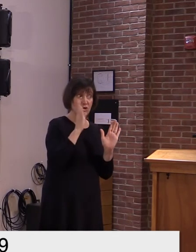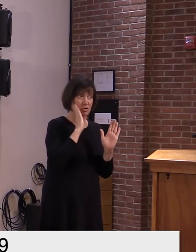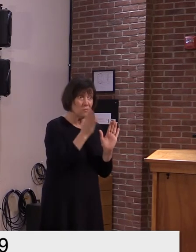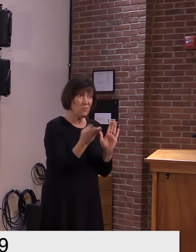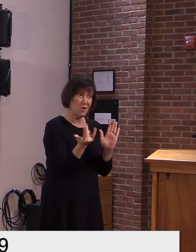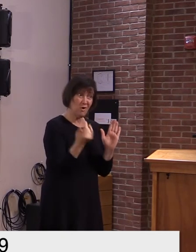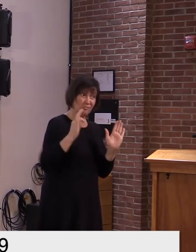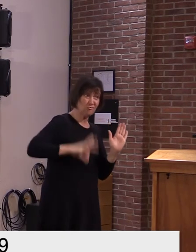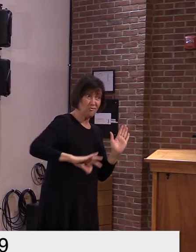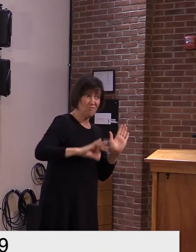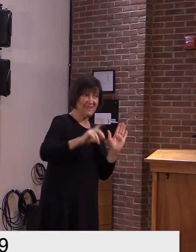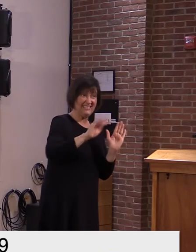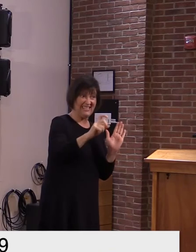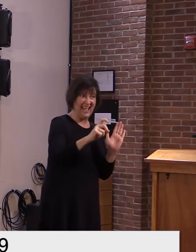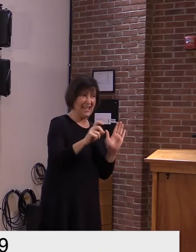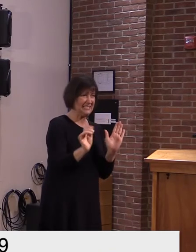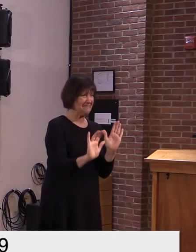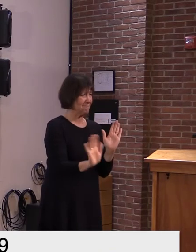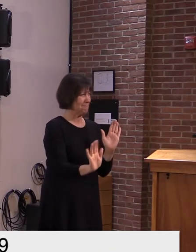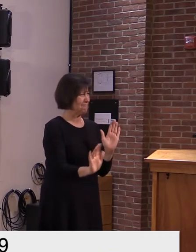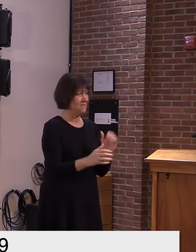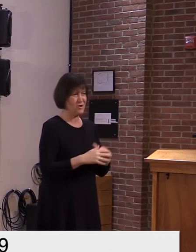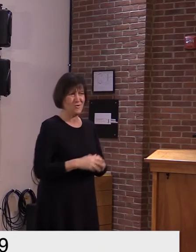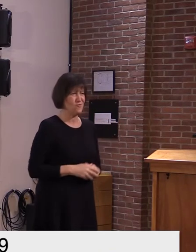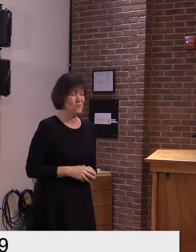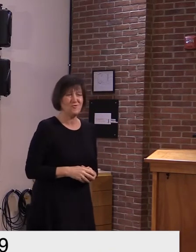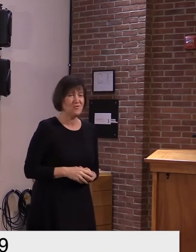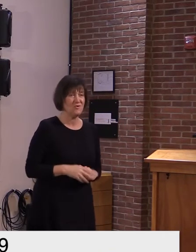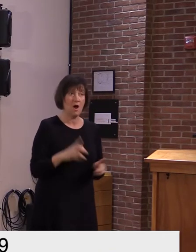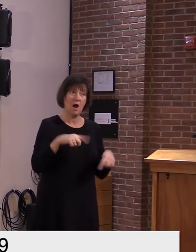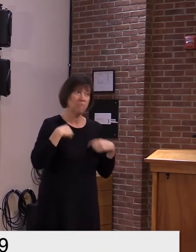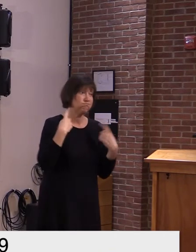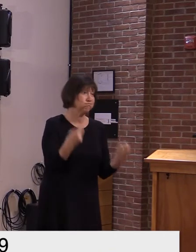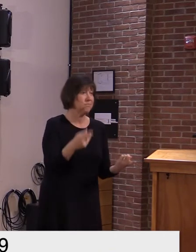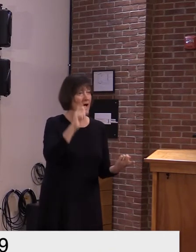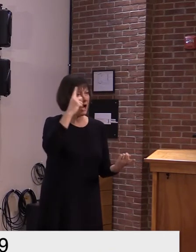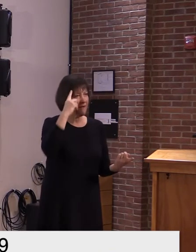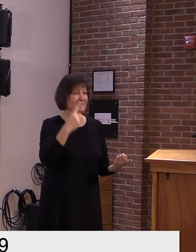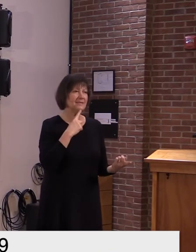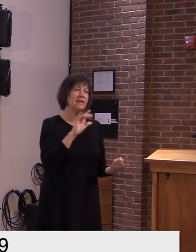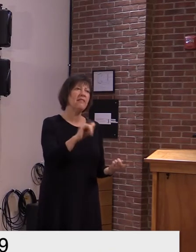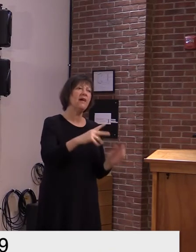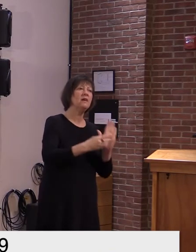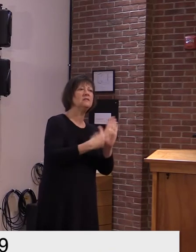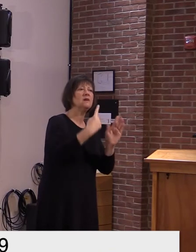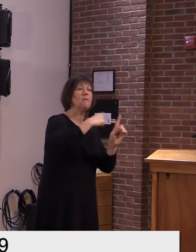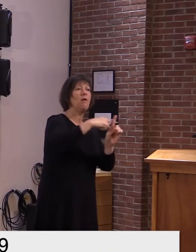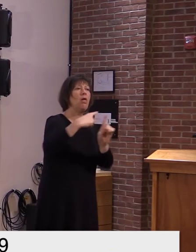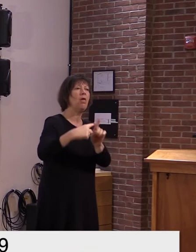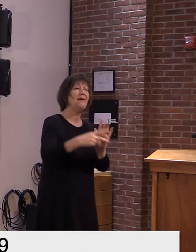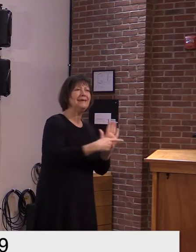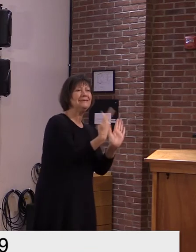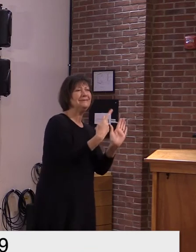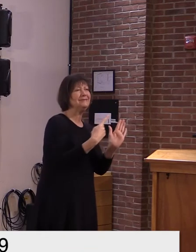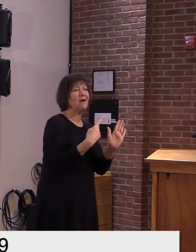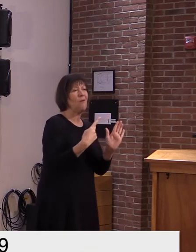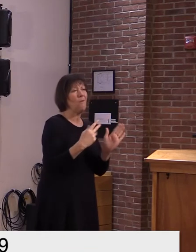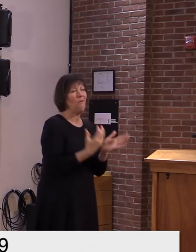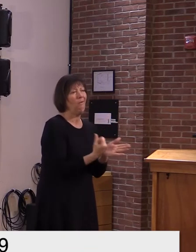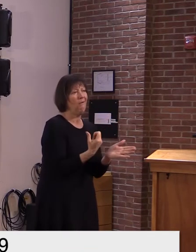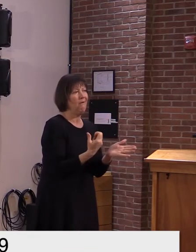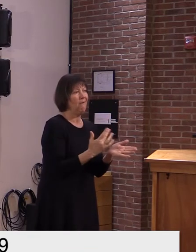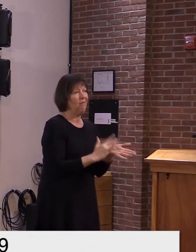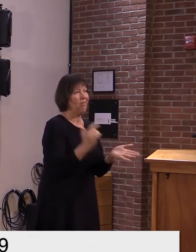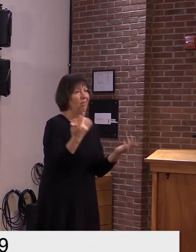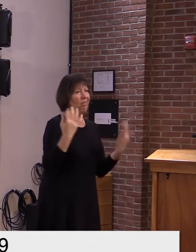tax credit. And he has been consistently calling that double dipping. So my understanding is that